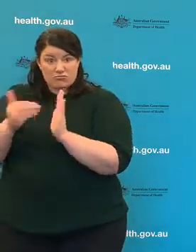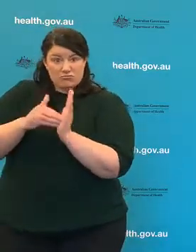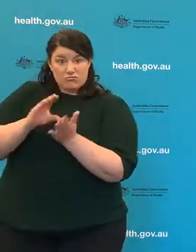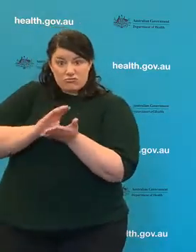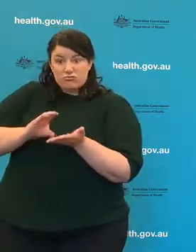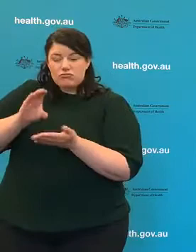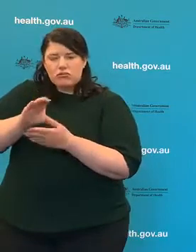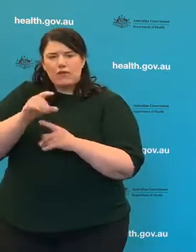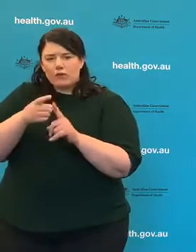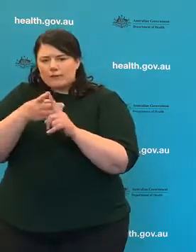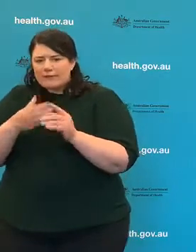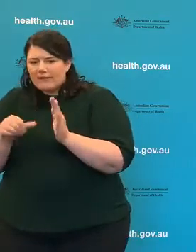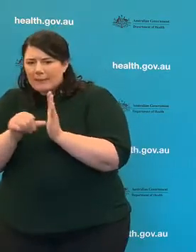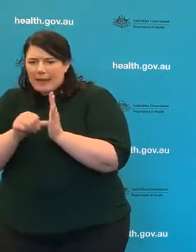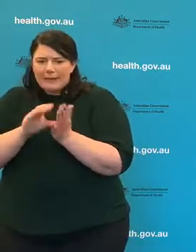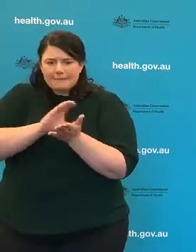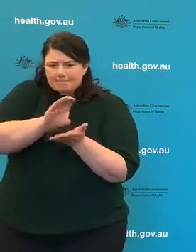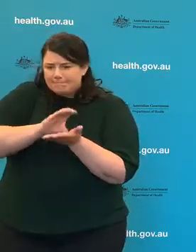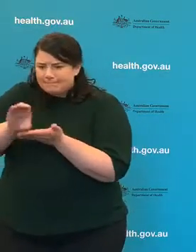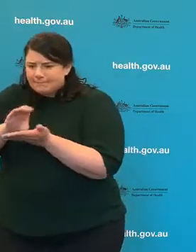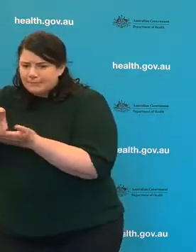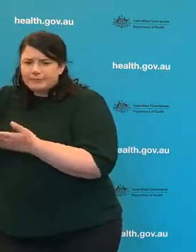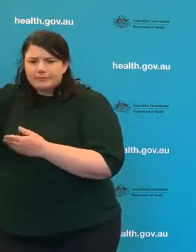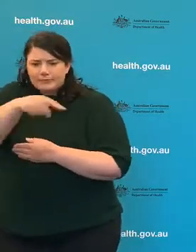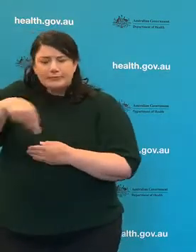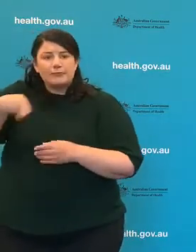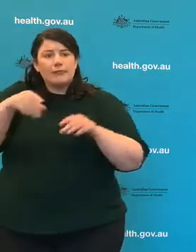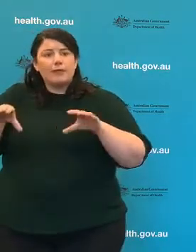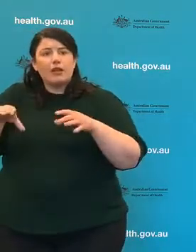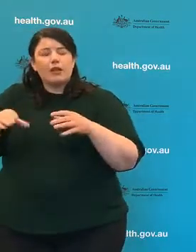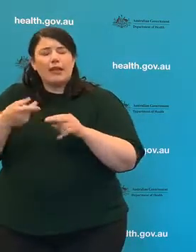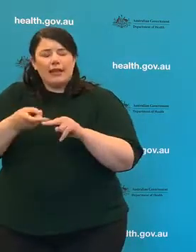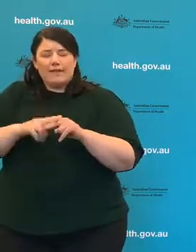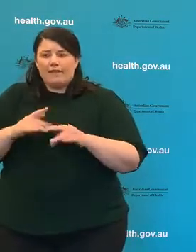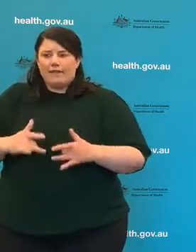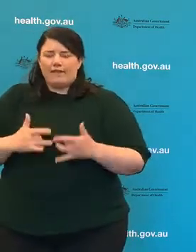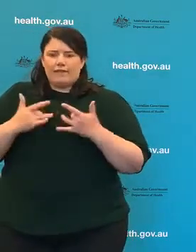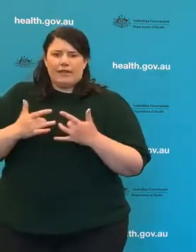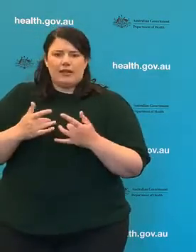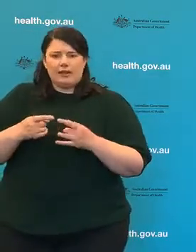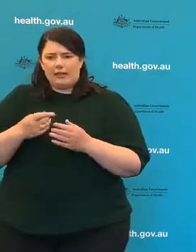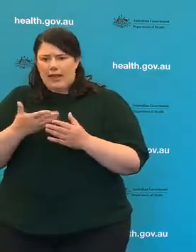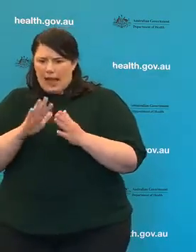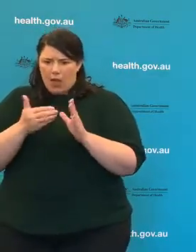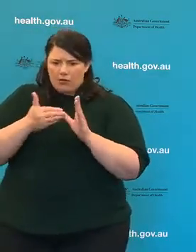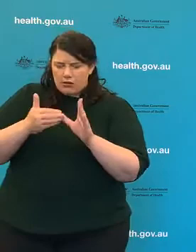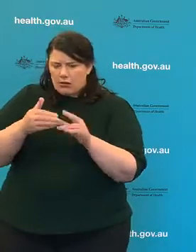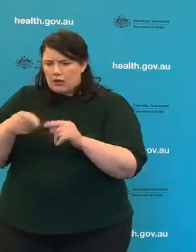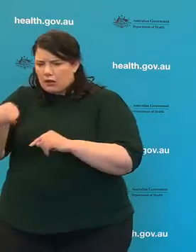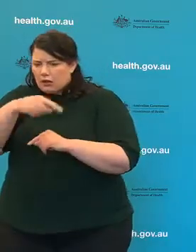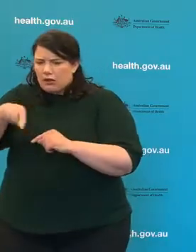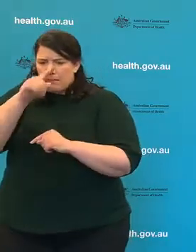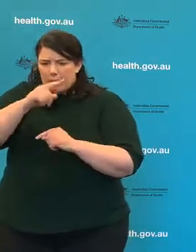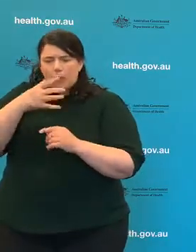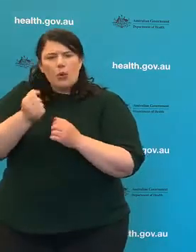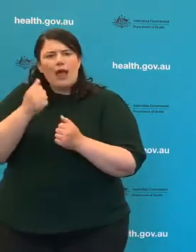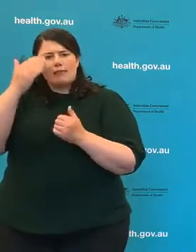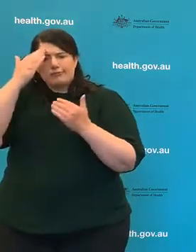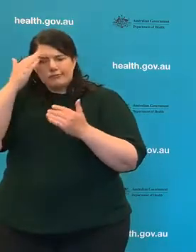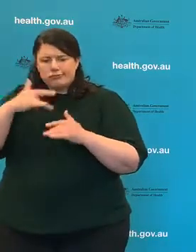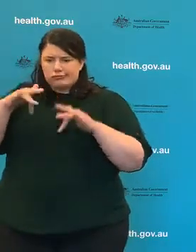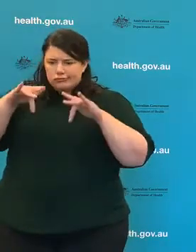groups who would be experiencing challenges with the COVID-19 restrictions in Victoria, where